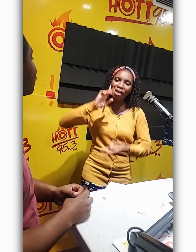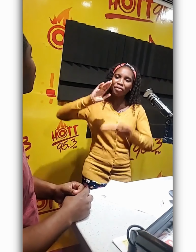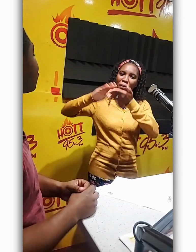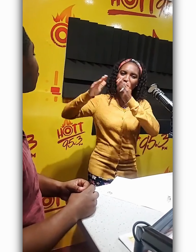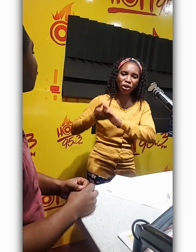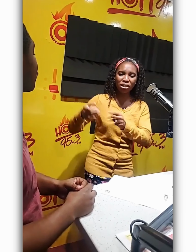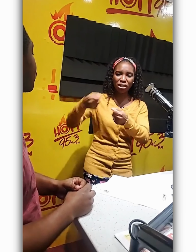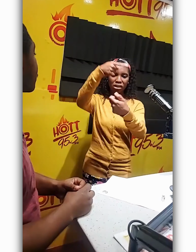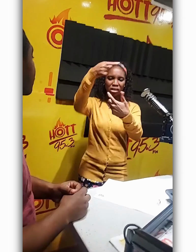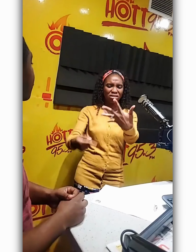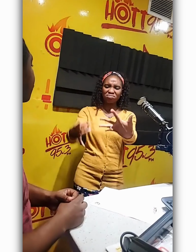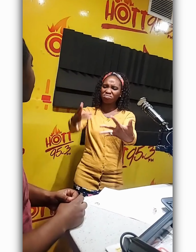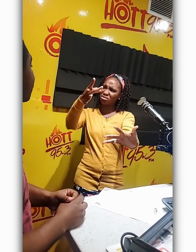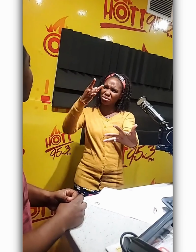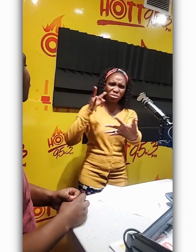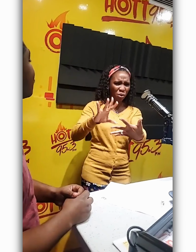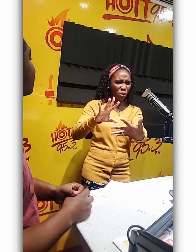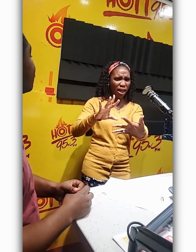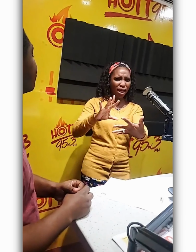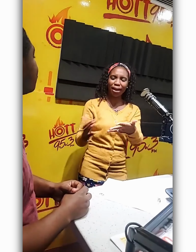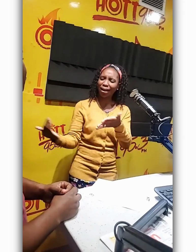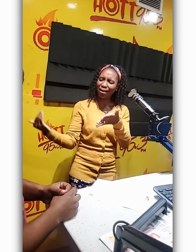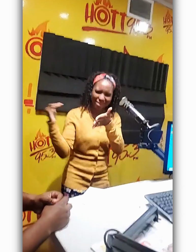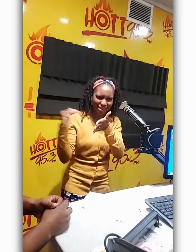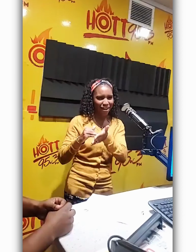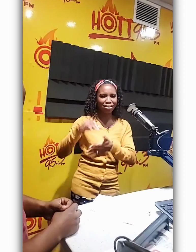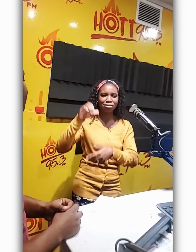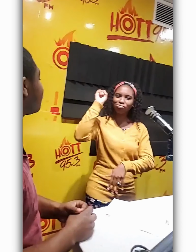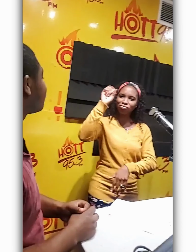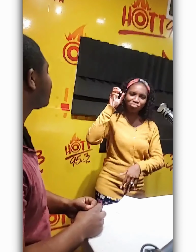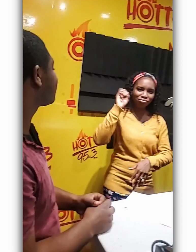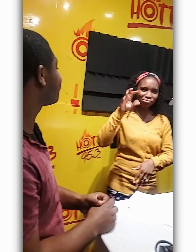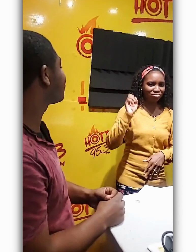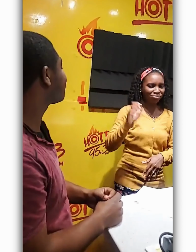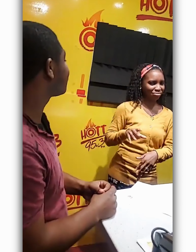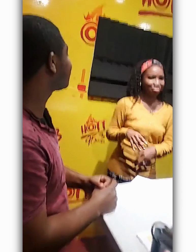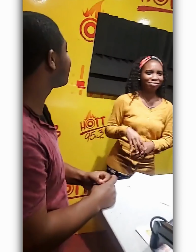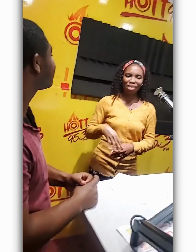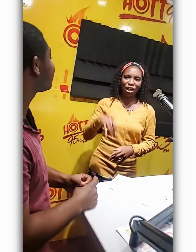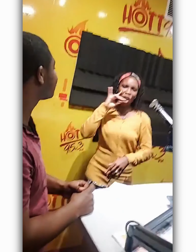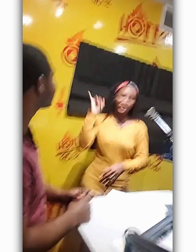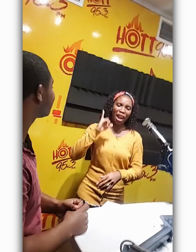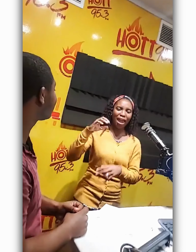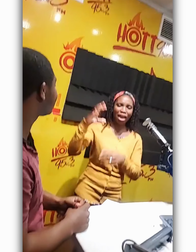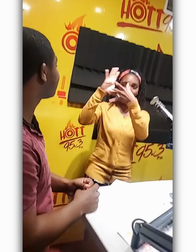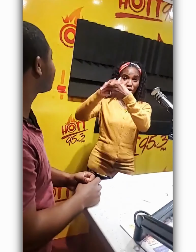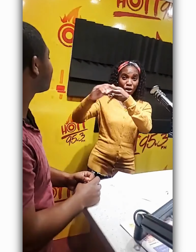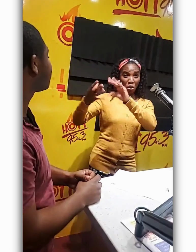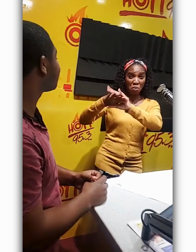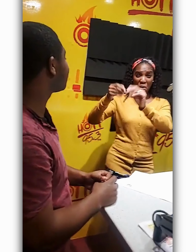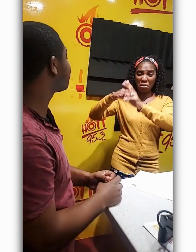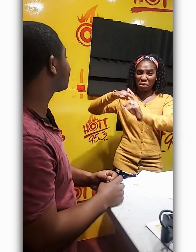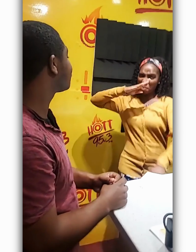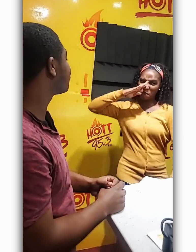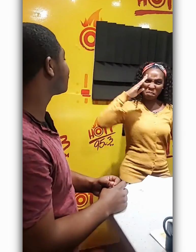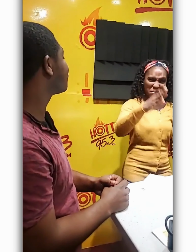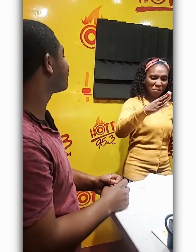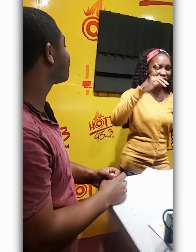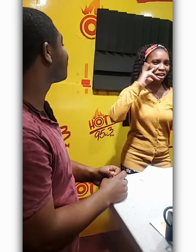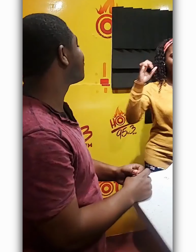we end, because I know that's a bomb, Scott. I didn't know your phone can go crazy too. It's already vibrating. Yeah, like, so please explain to